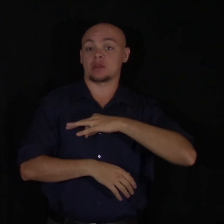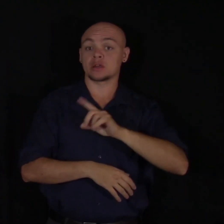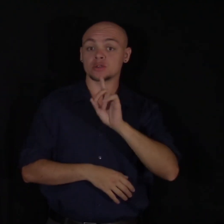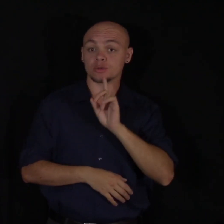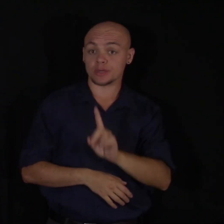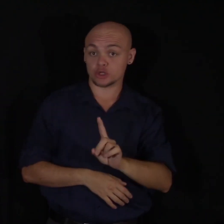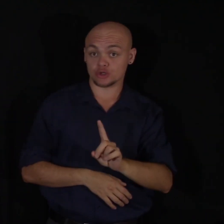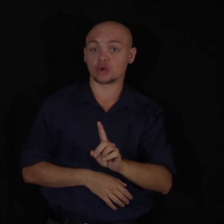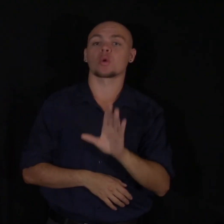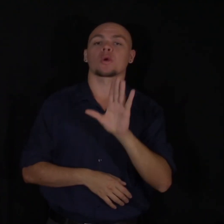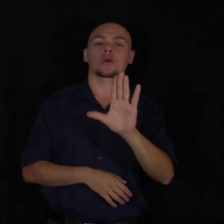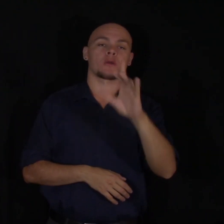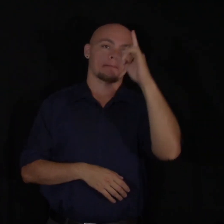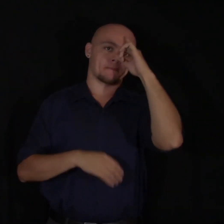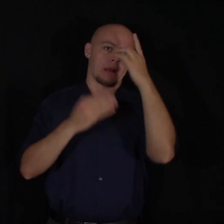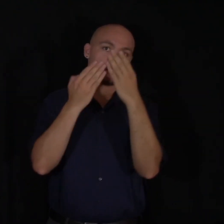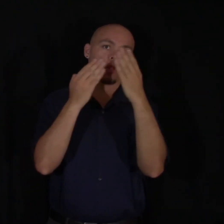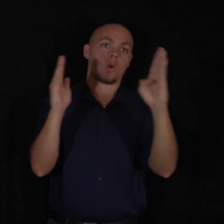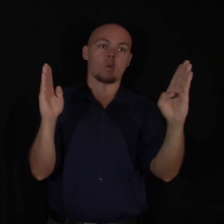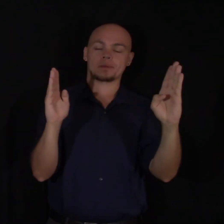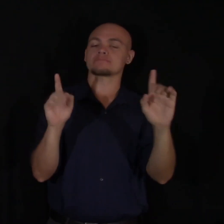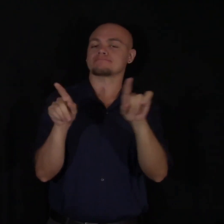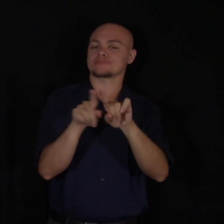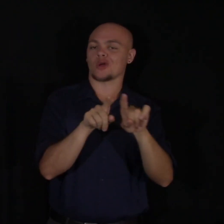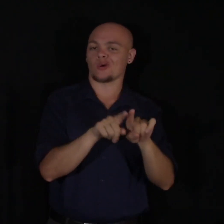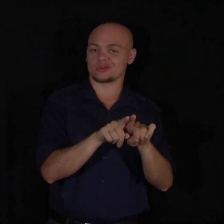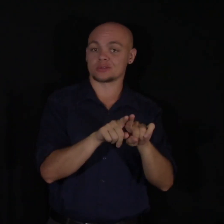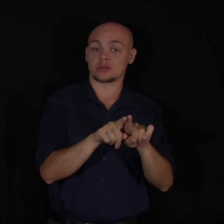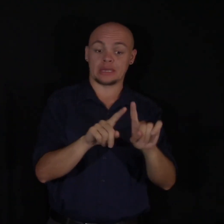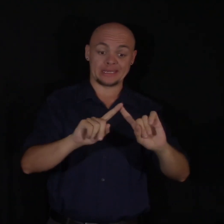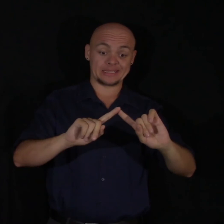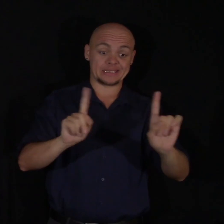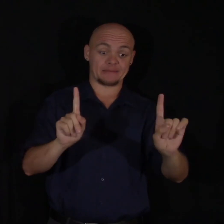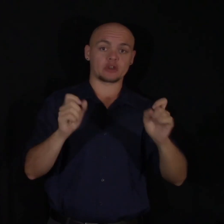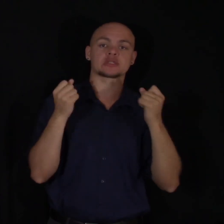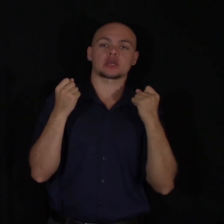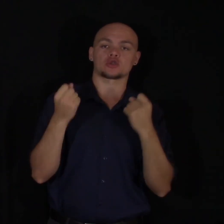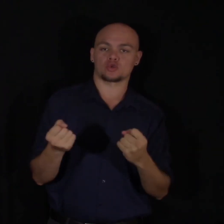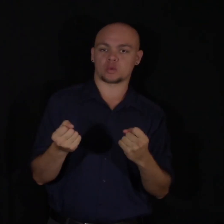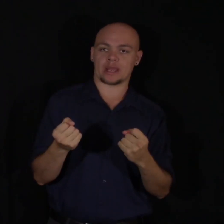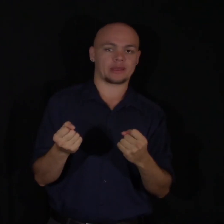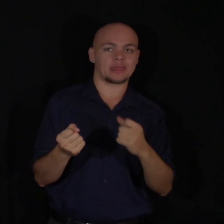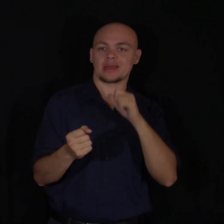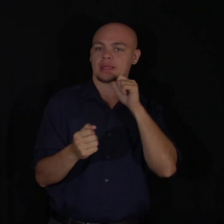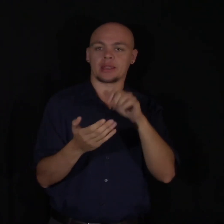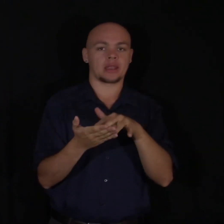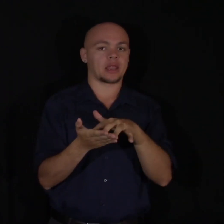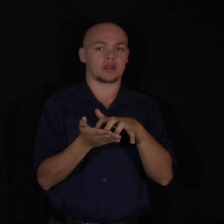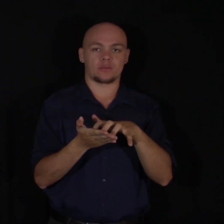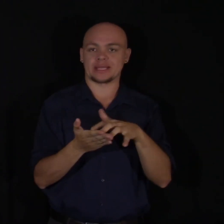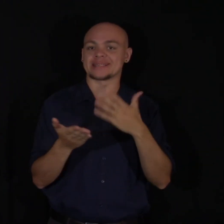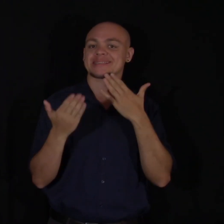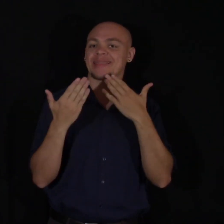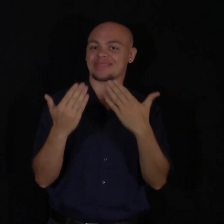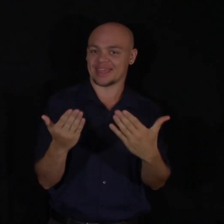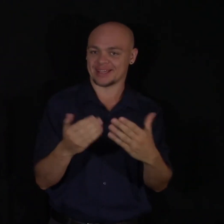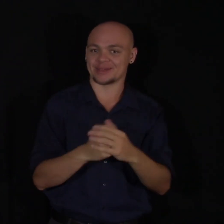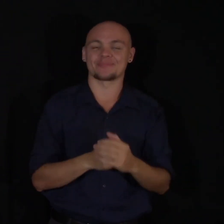always keep an open mind and to know that difference is a strength, not a weakness. Thank you.